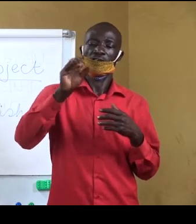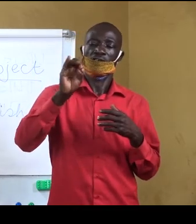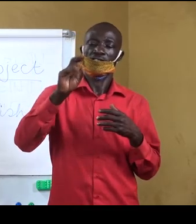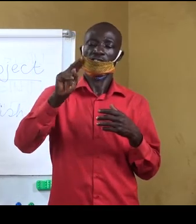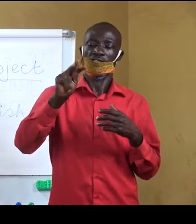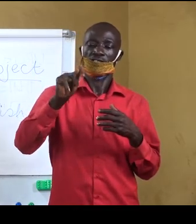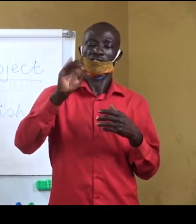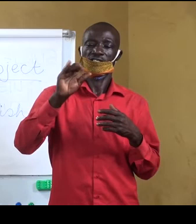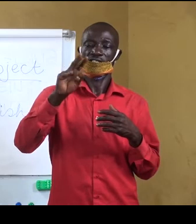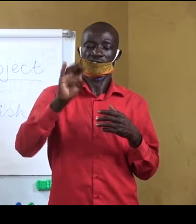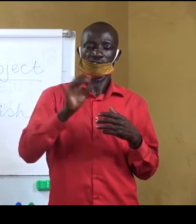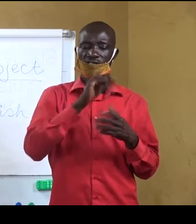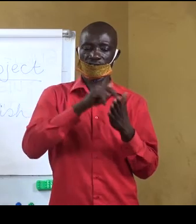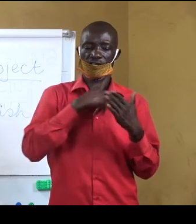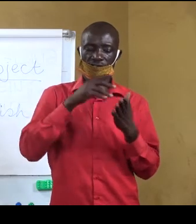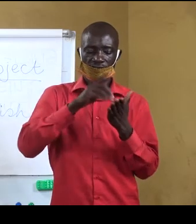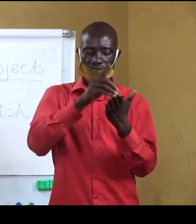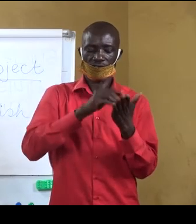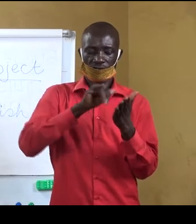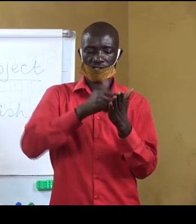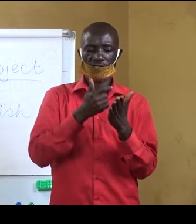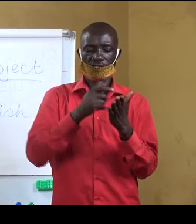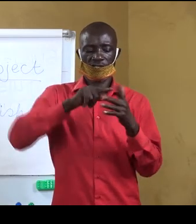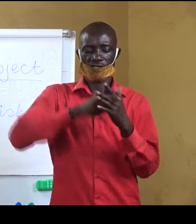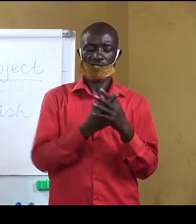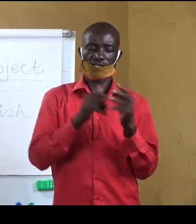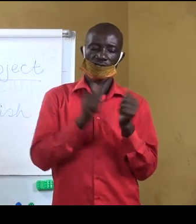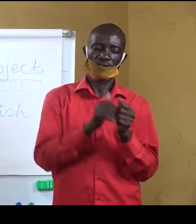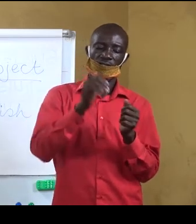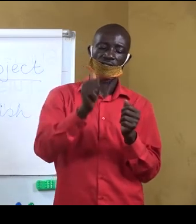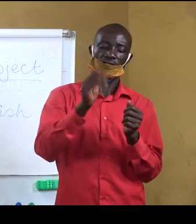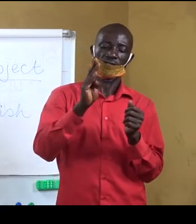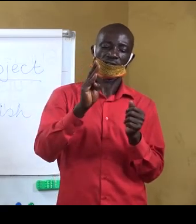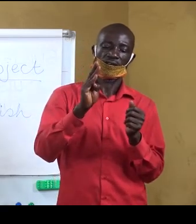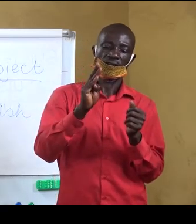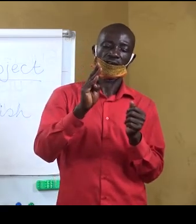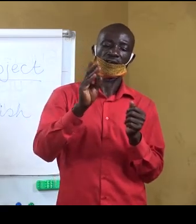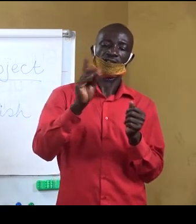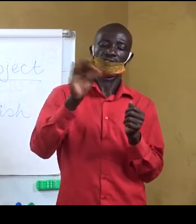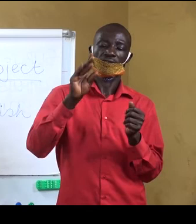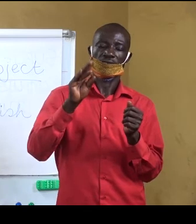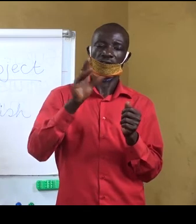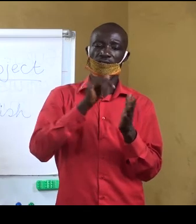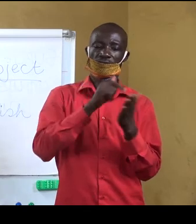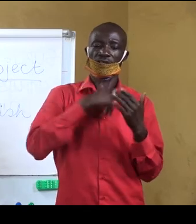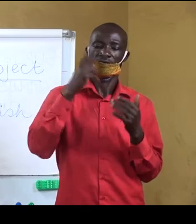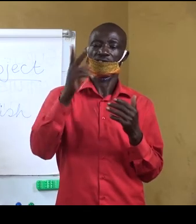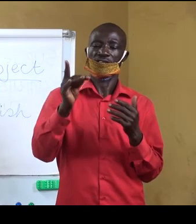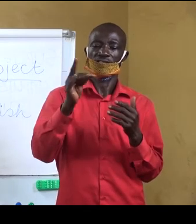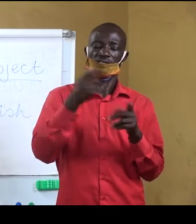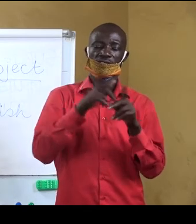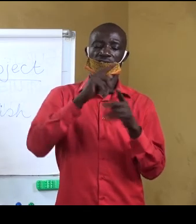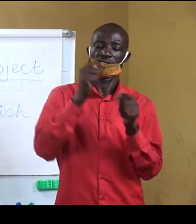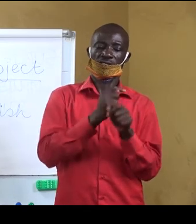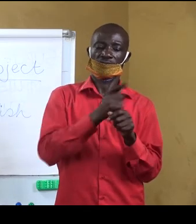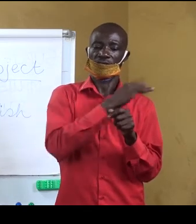taken all of these items for discussion, beginning with the adverbial clause, where we said we have 8 different types, and then we